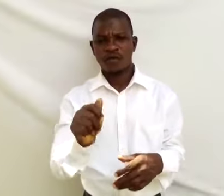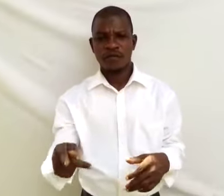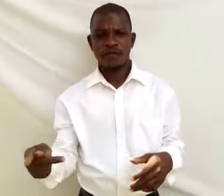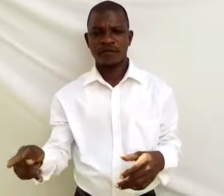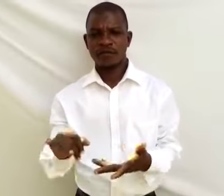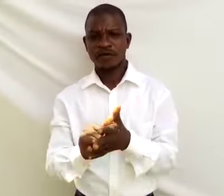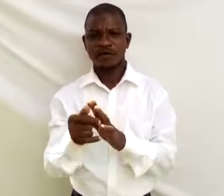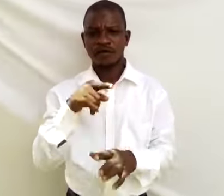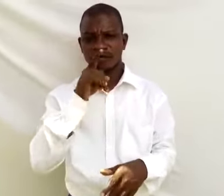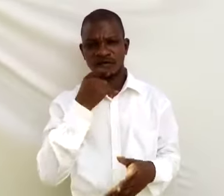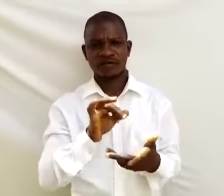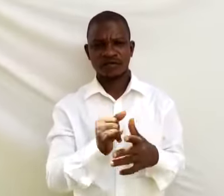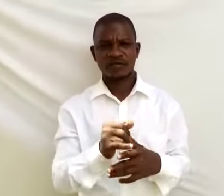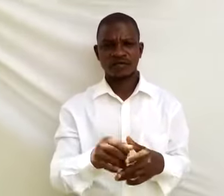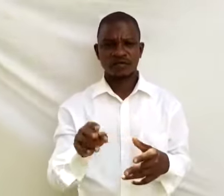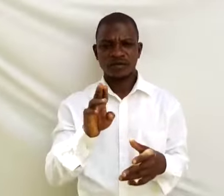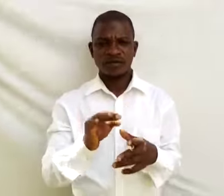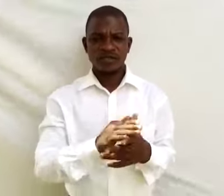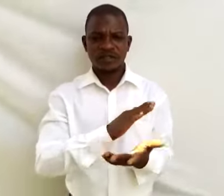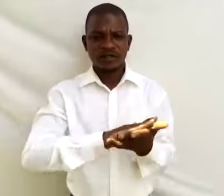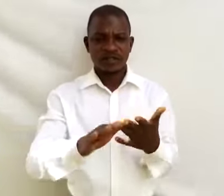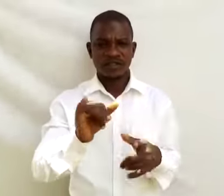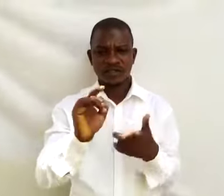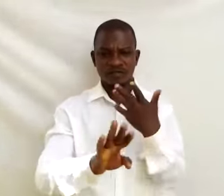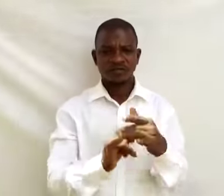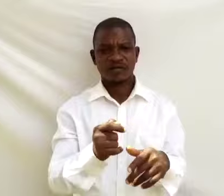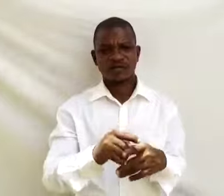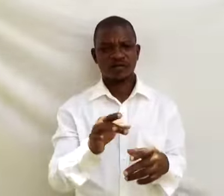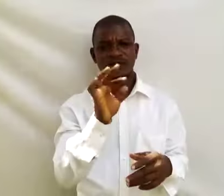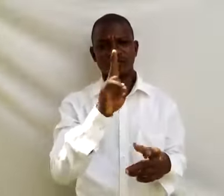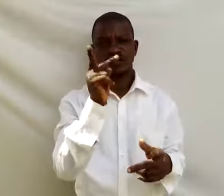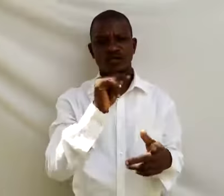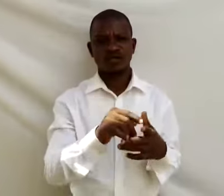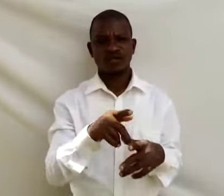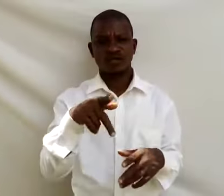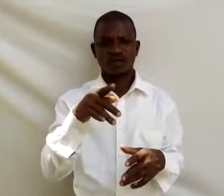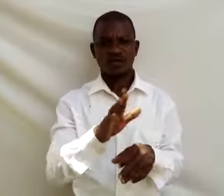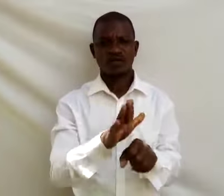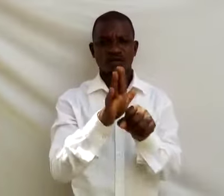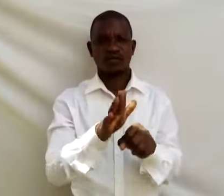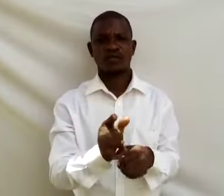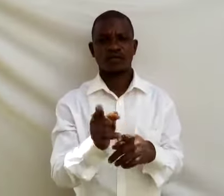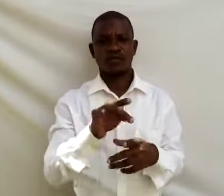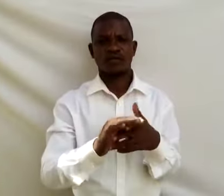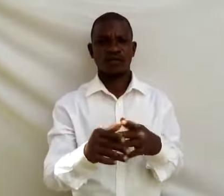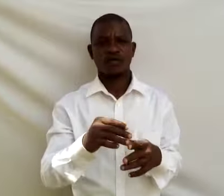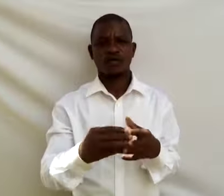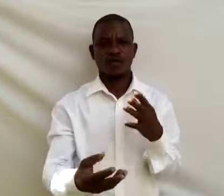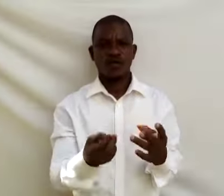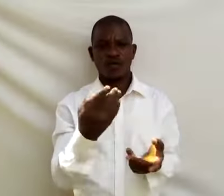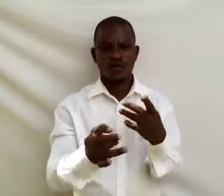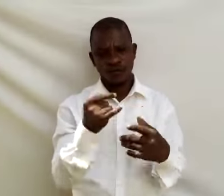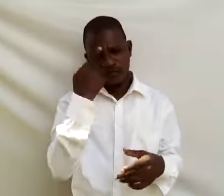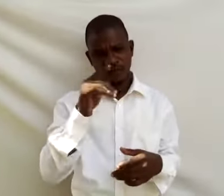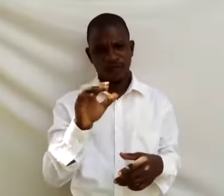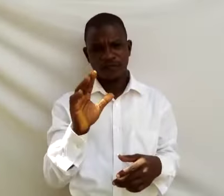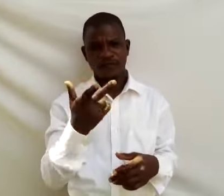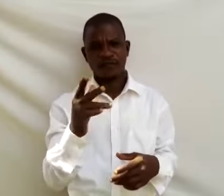first be sterilized by autoclaving, using pressure pot, or boiling for 15 minutes in a